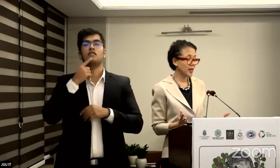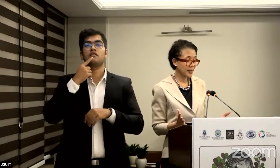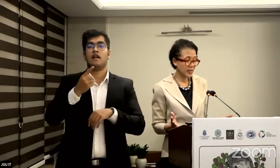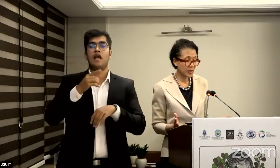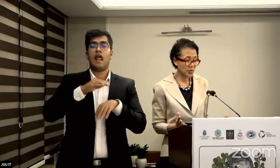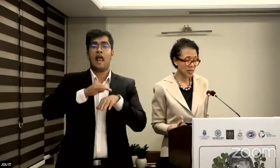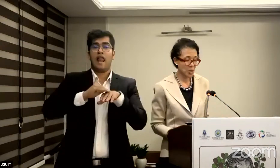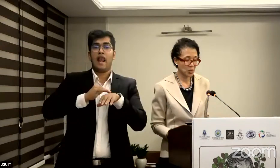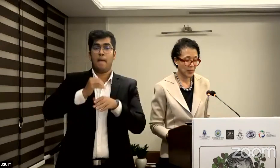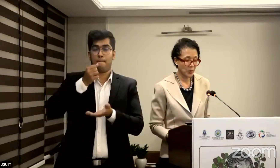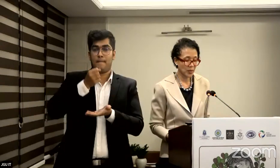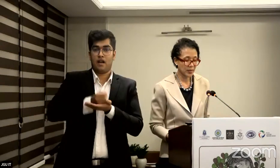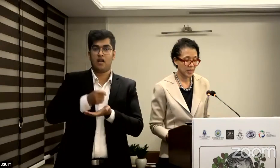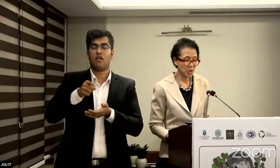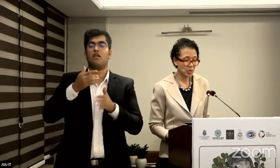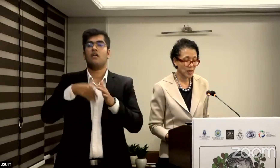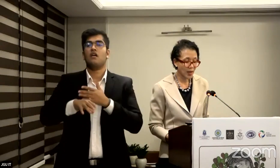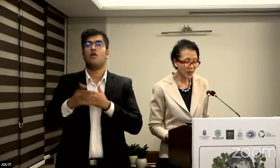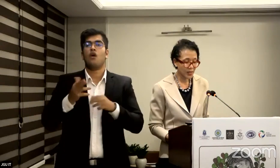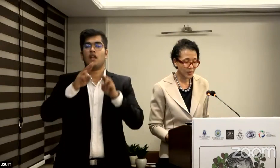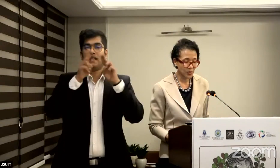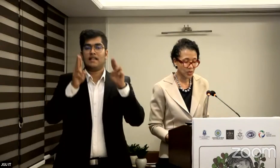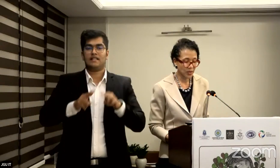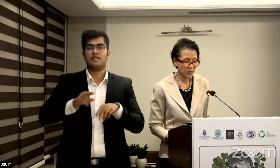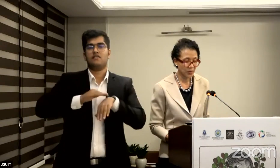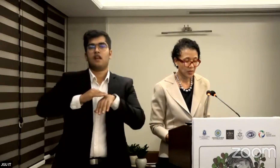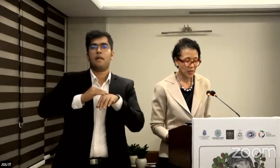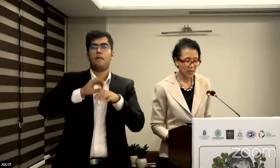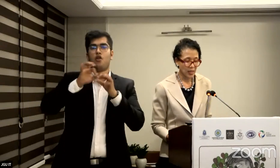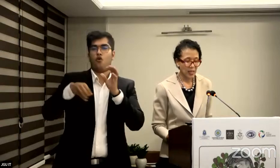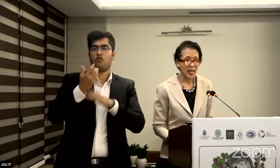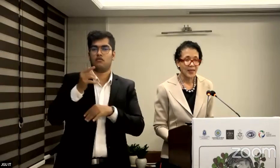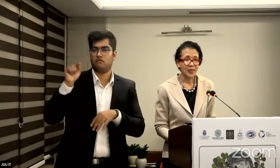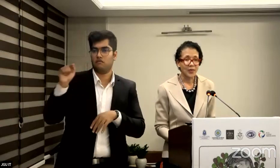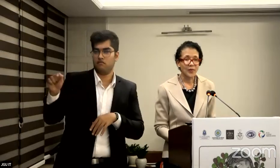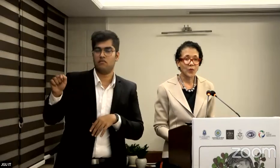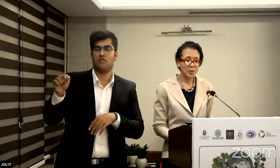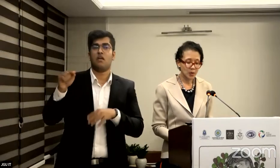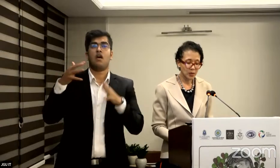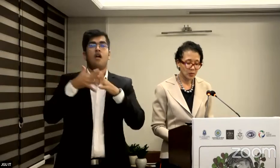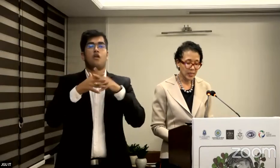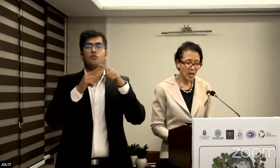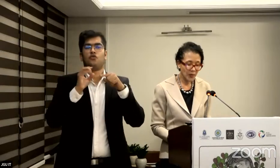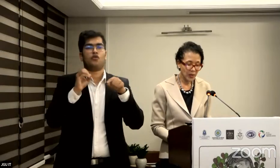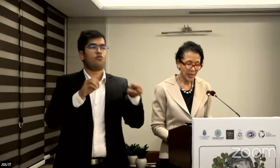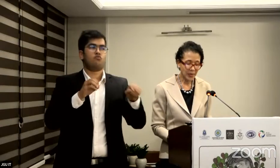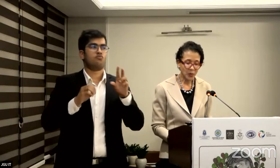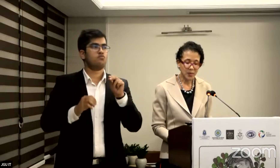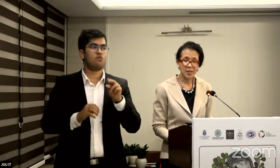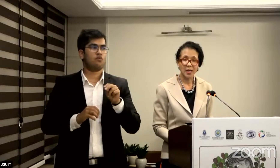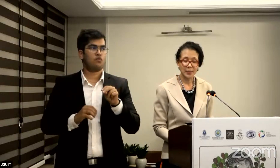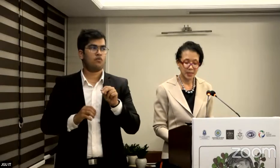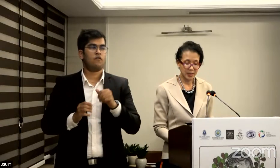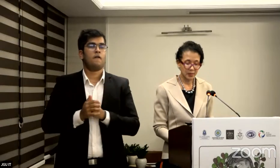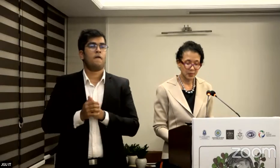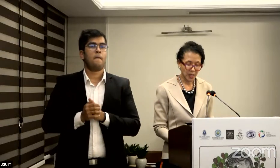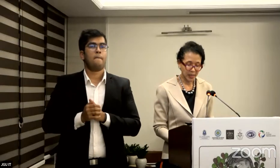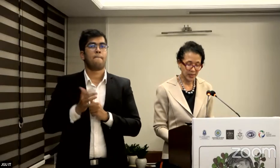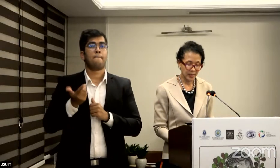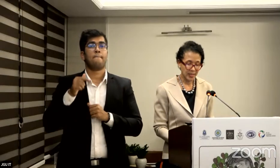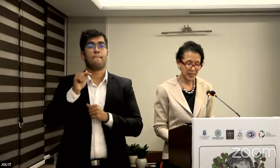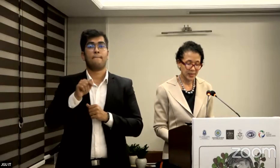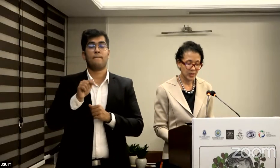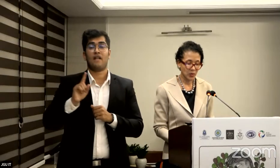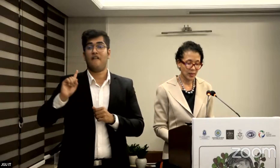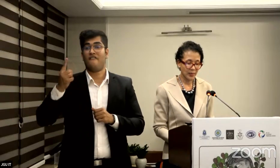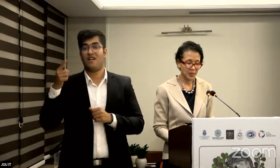addressed by the International Labor Organization, not the WTO, and that the former and not the latter was the competent body